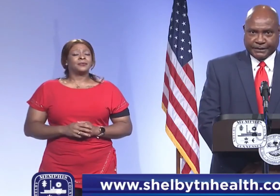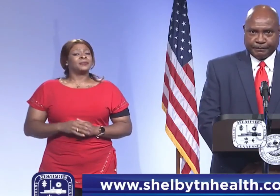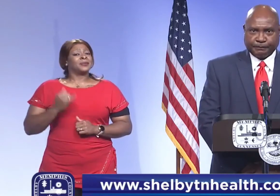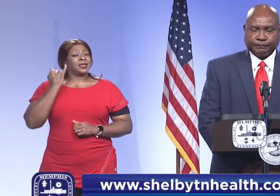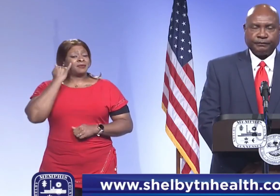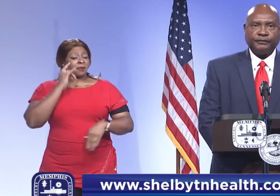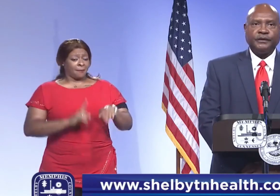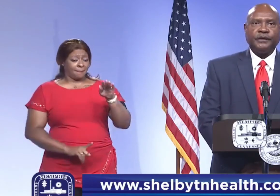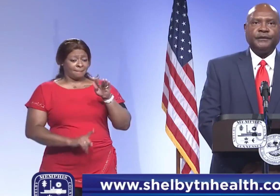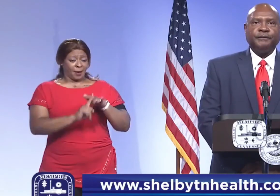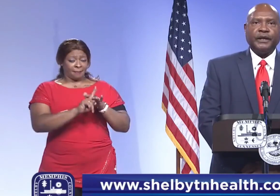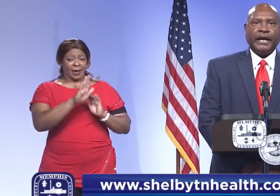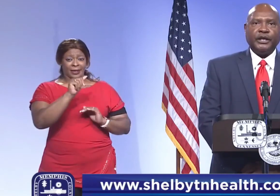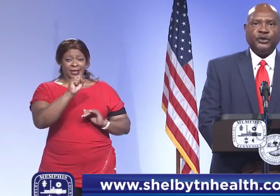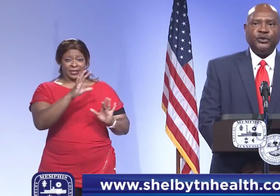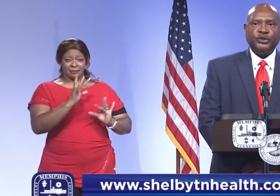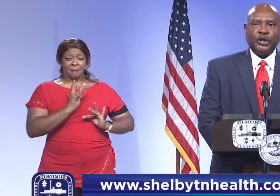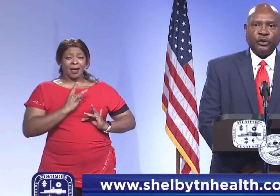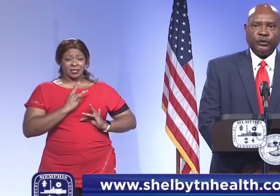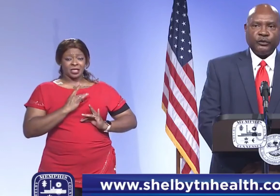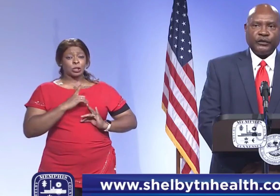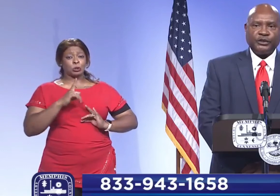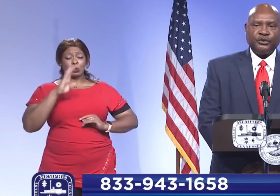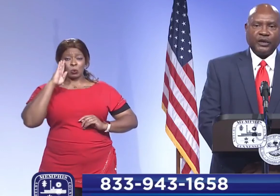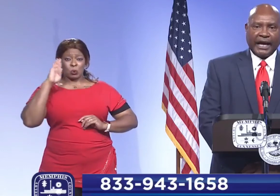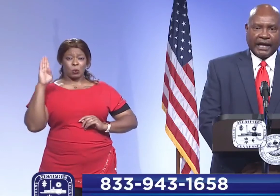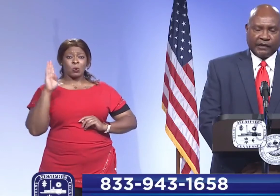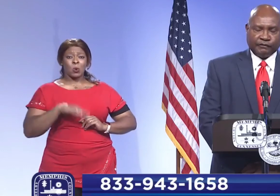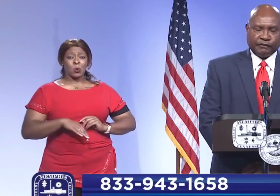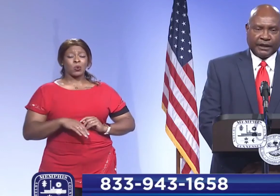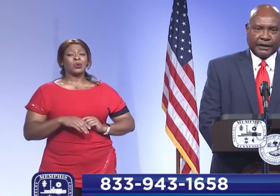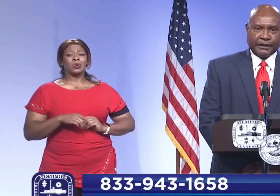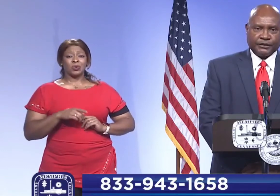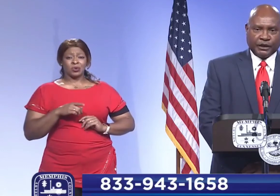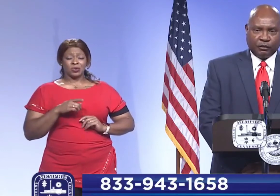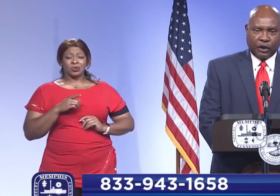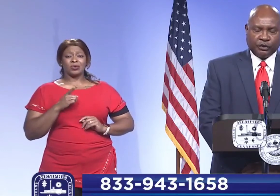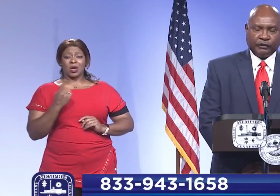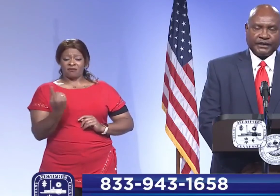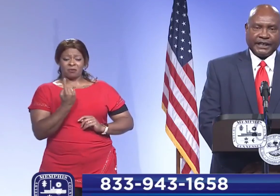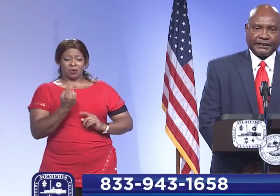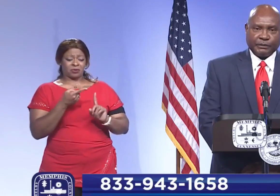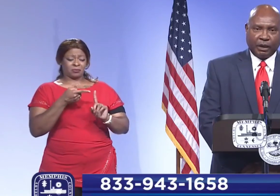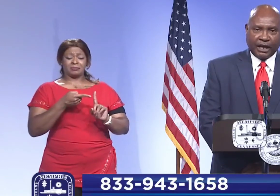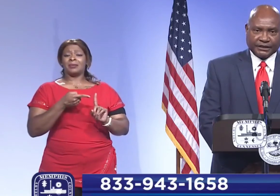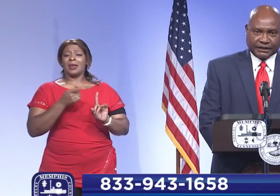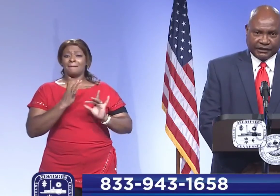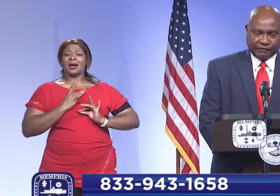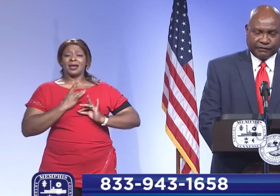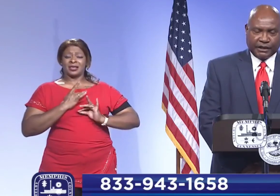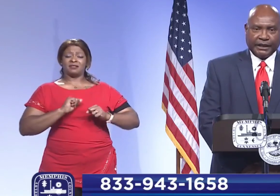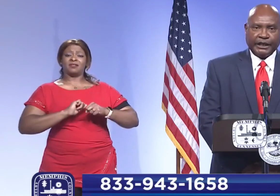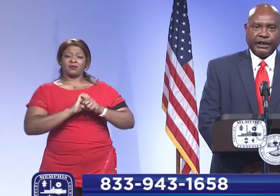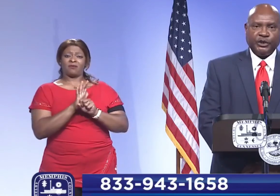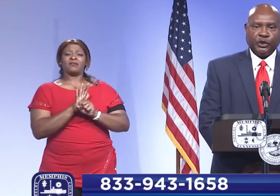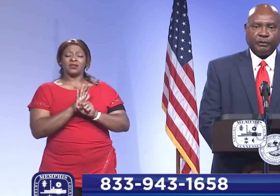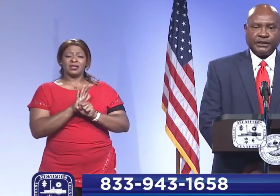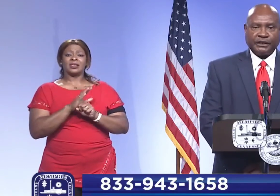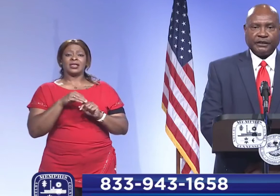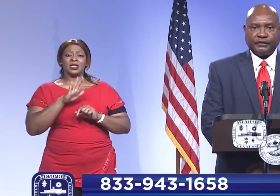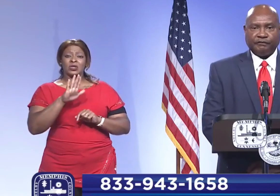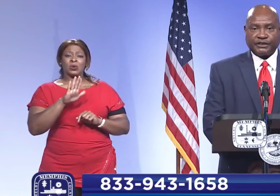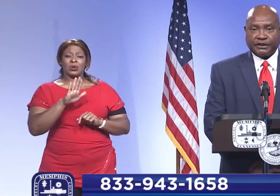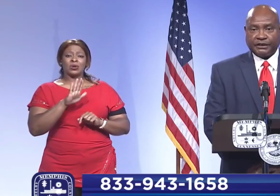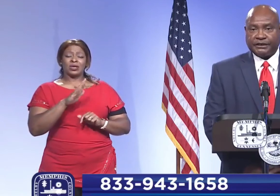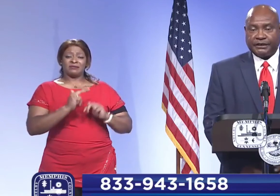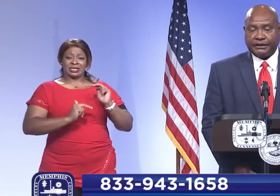case and you know that you have someone who have tested positive in your